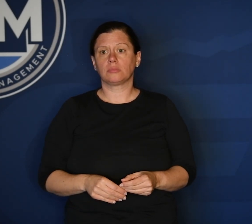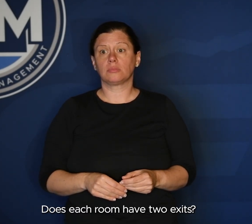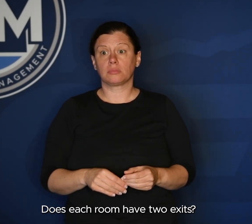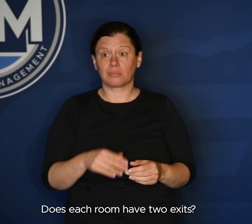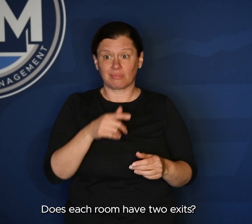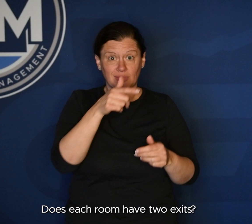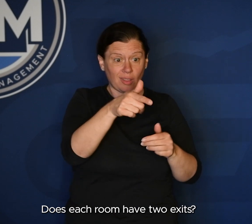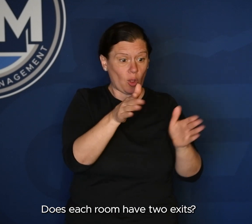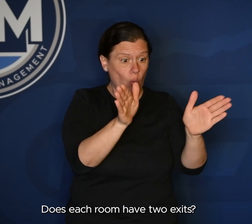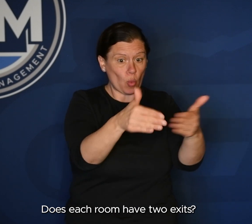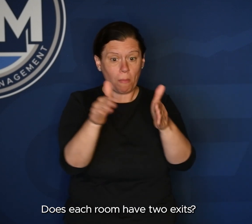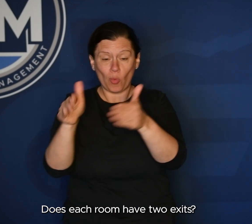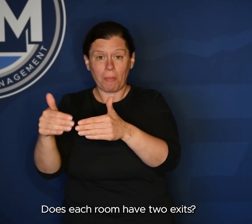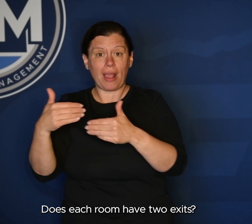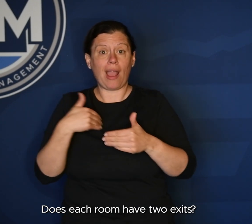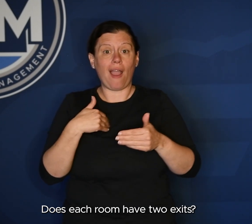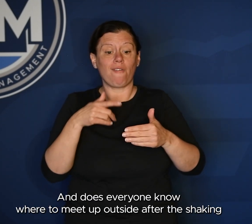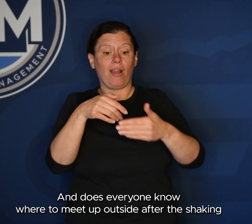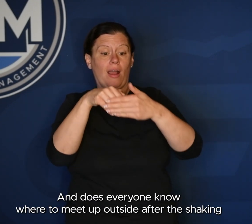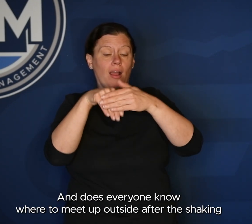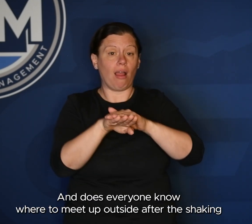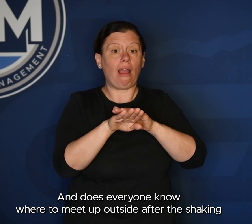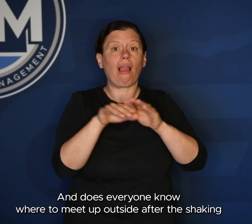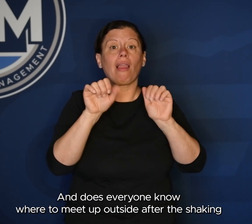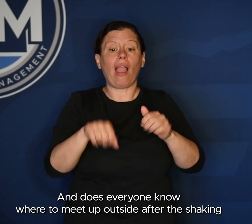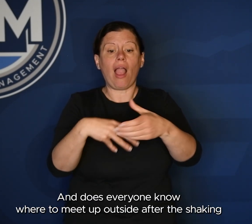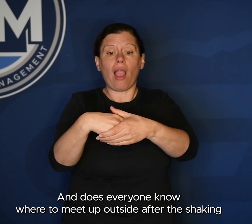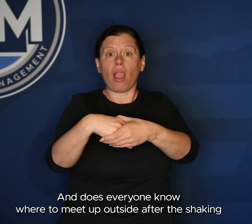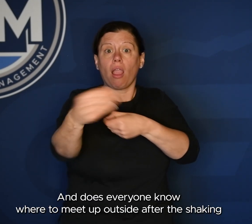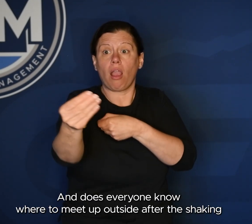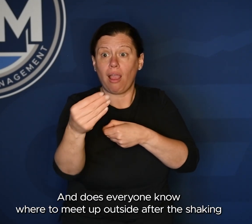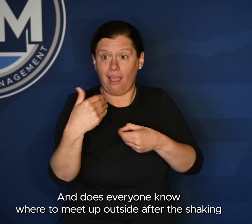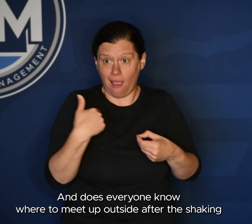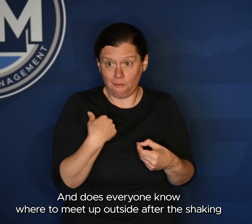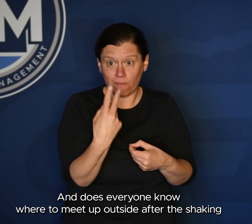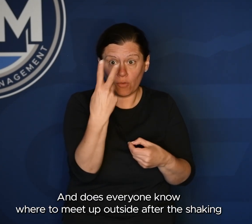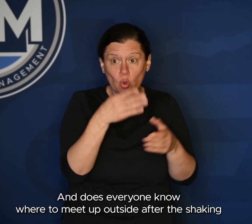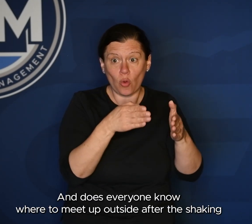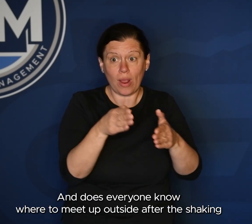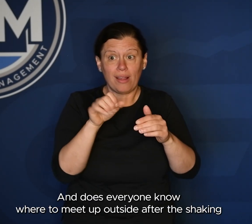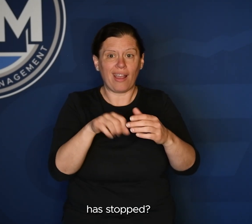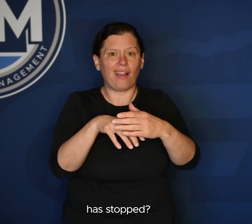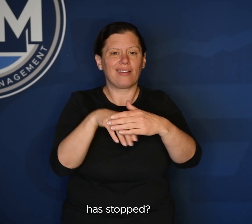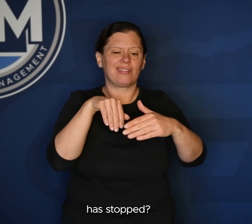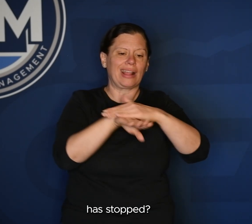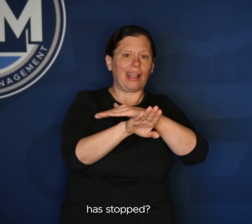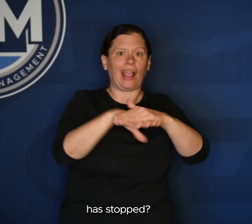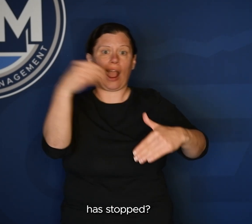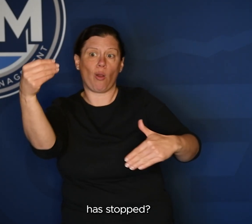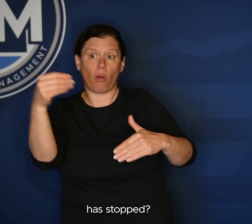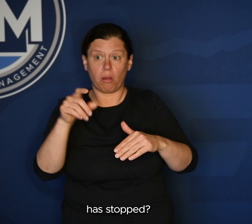Does each room have 2 exits, and does everyone know where to meet up outside after the shaking has stopped?